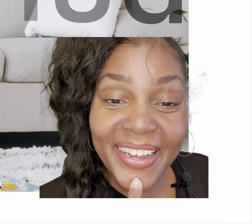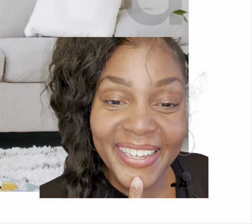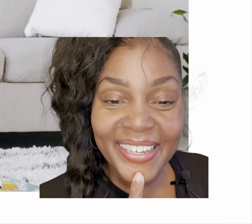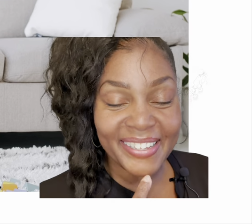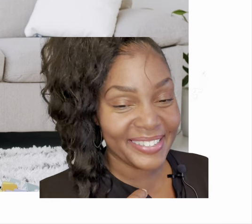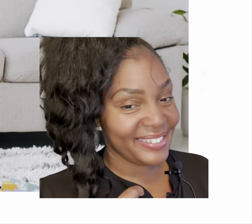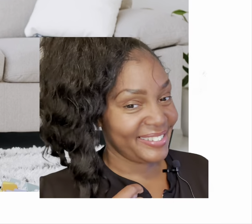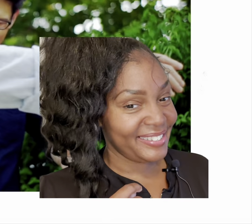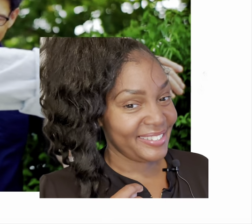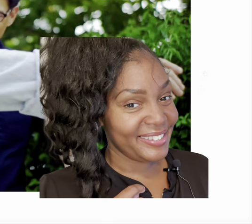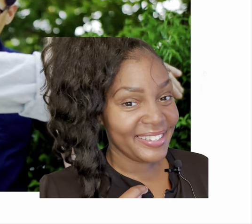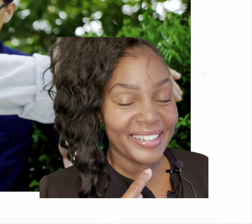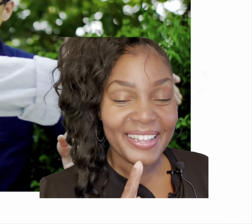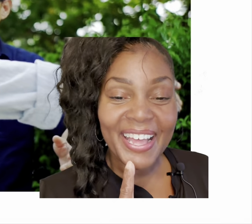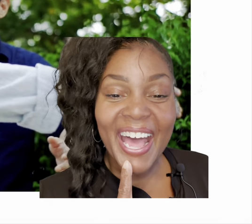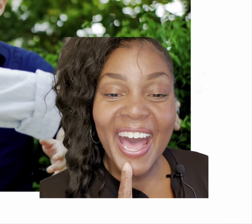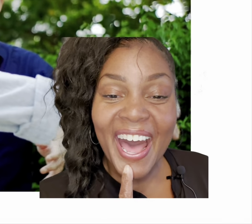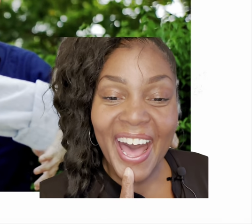Hug.